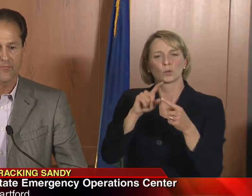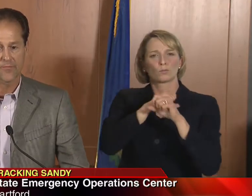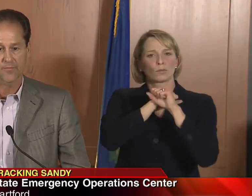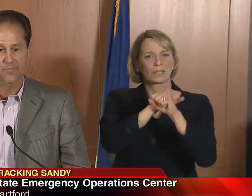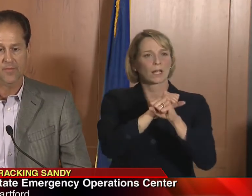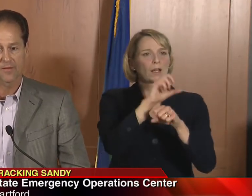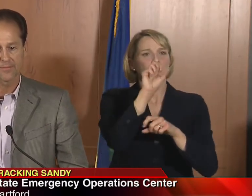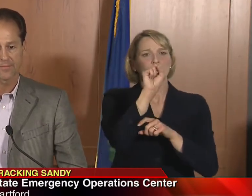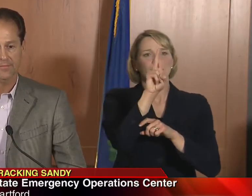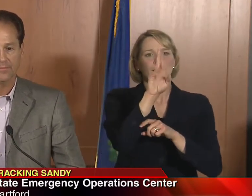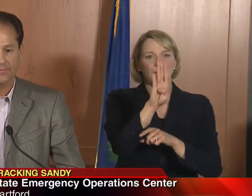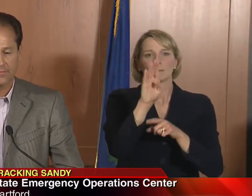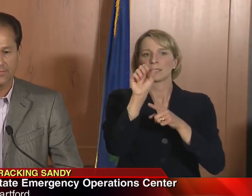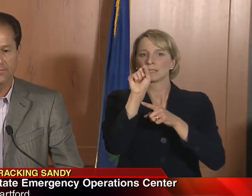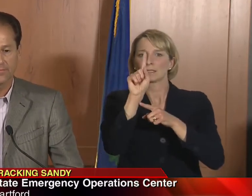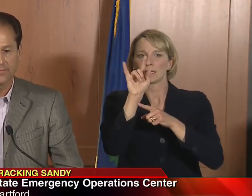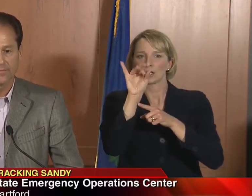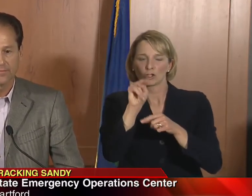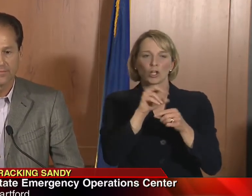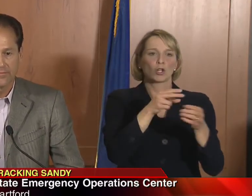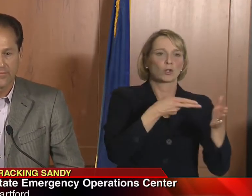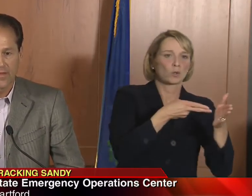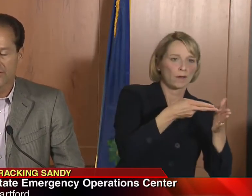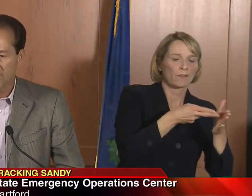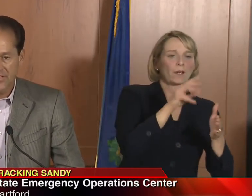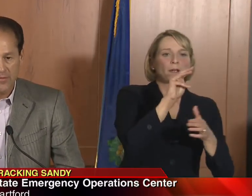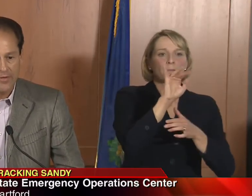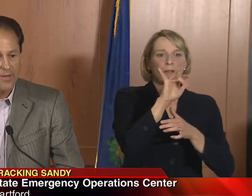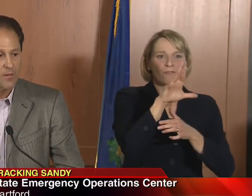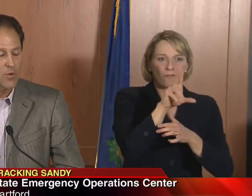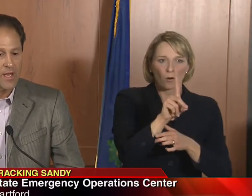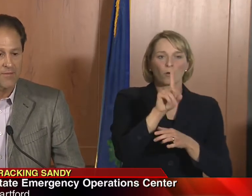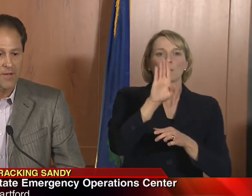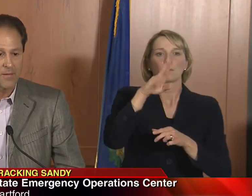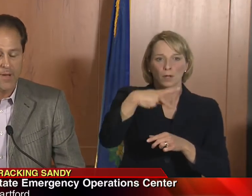these substations at New Haven, Milford, Fairfield, and Bridgeport? Very